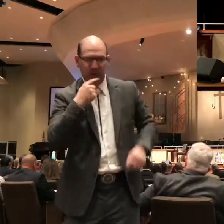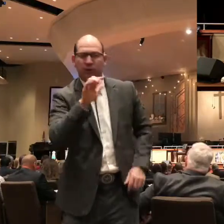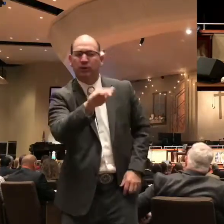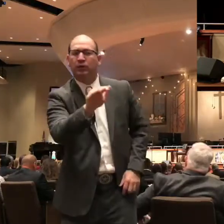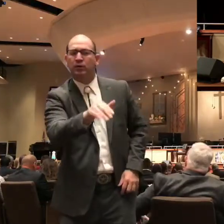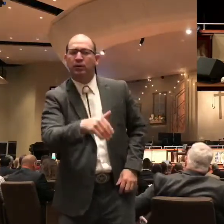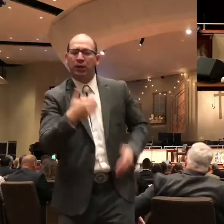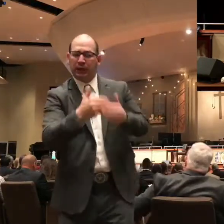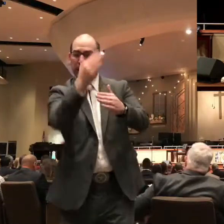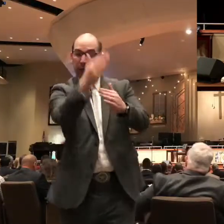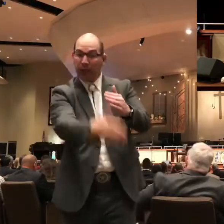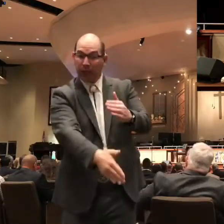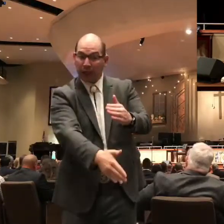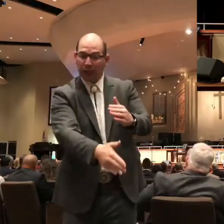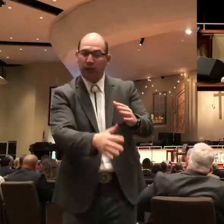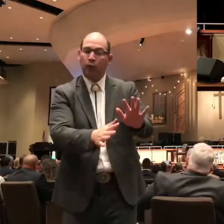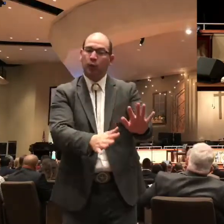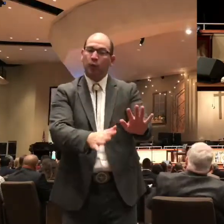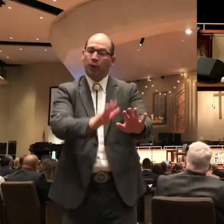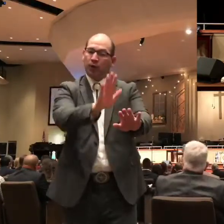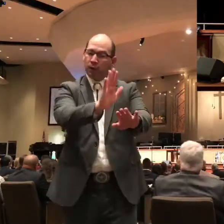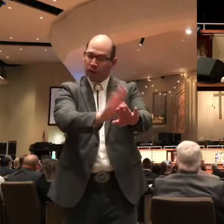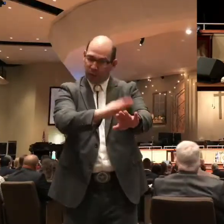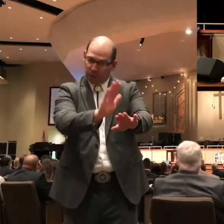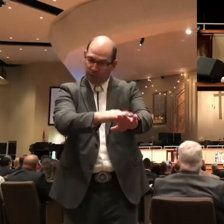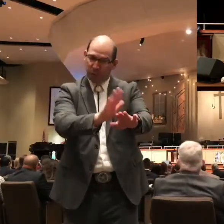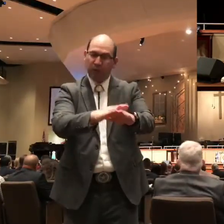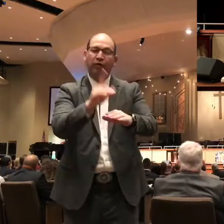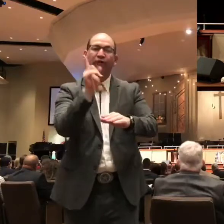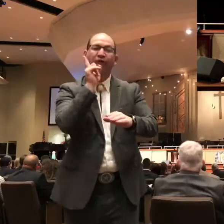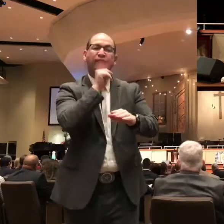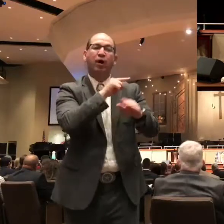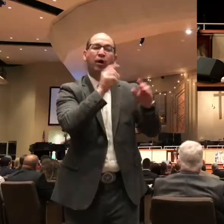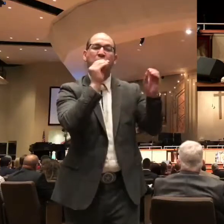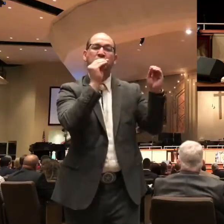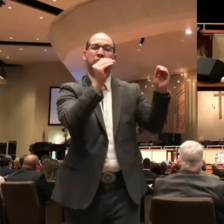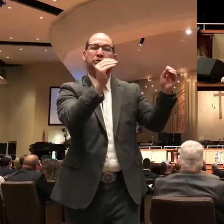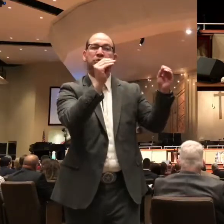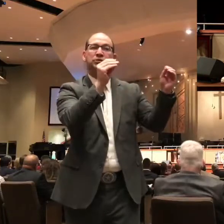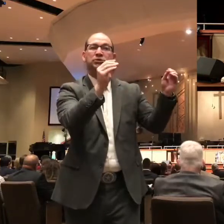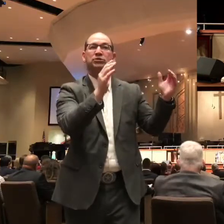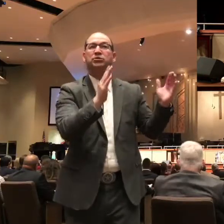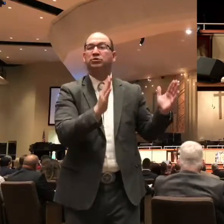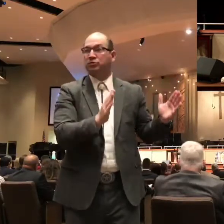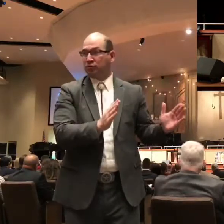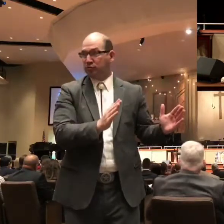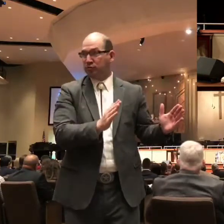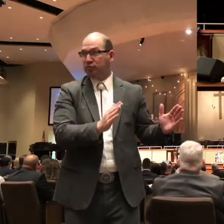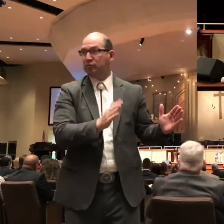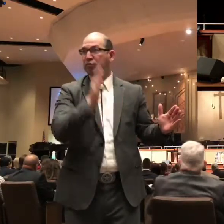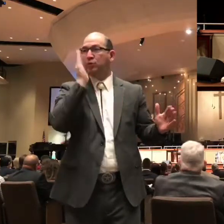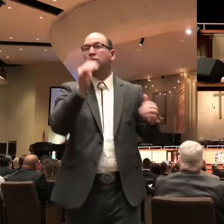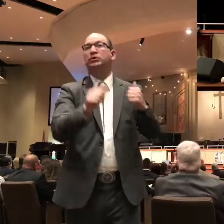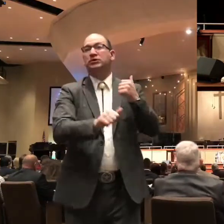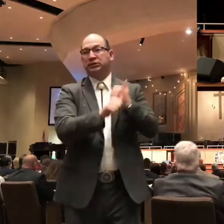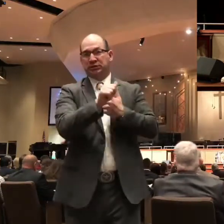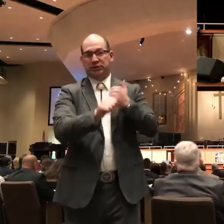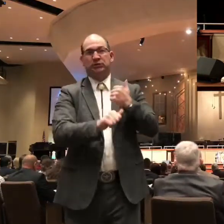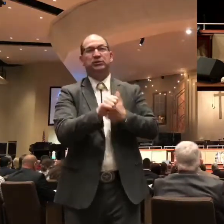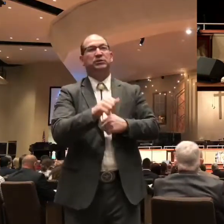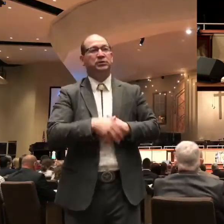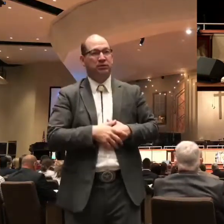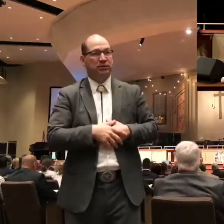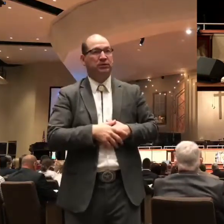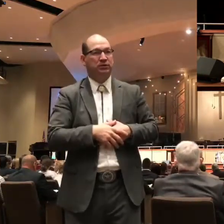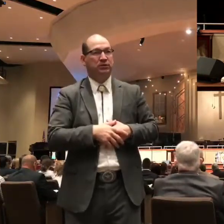the appearance in the last days of false teachers and of perilous times that would come. I don't